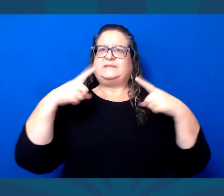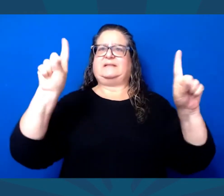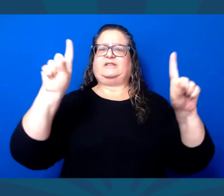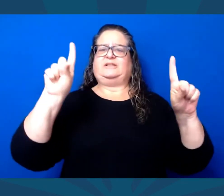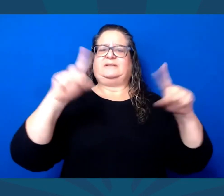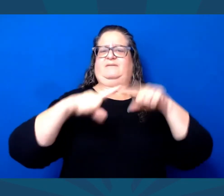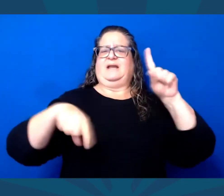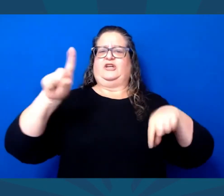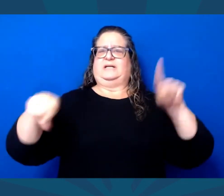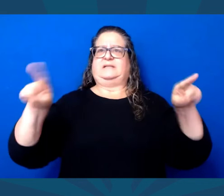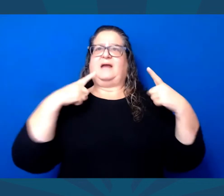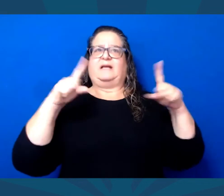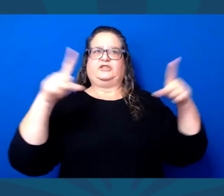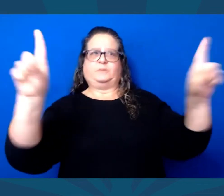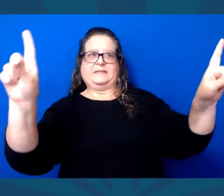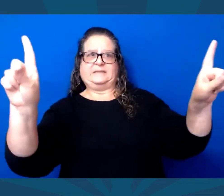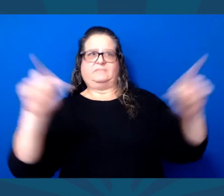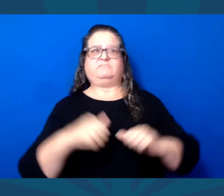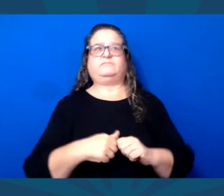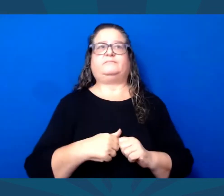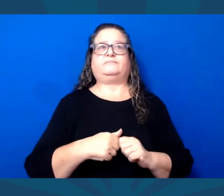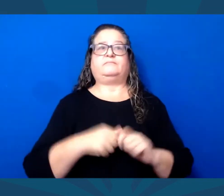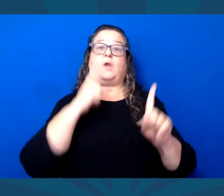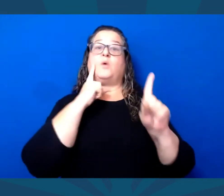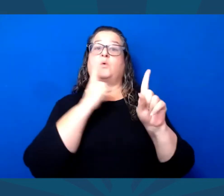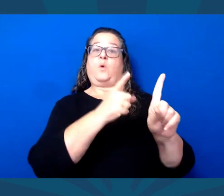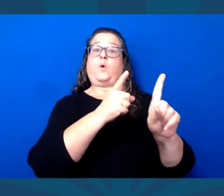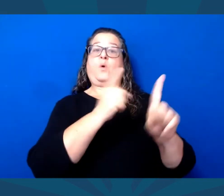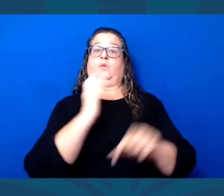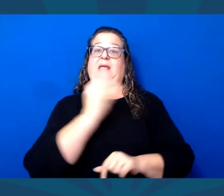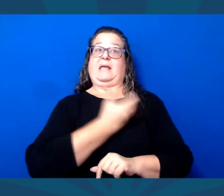where common people can accomplish uncommon achievements.